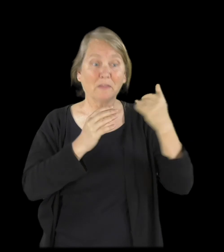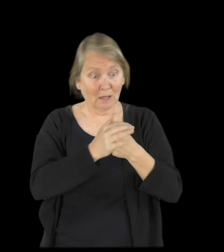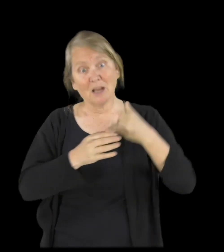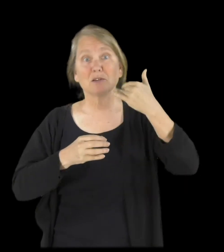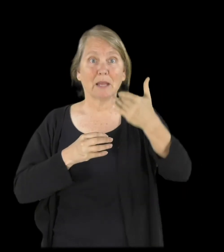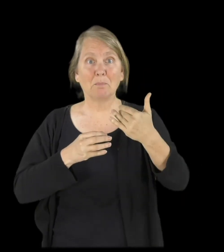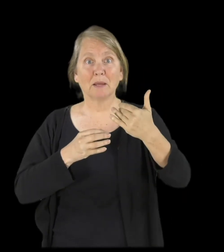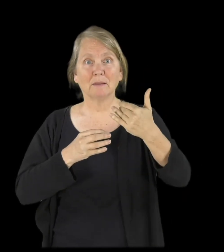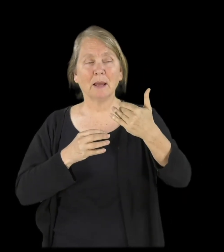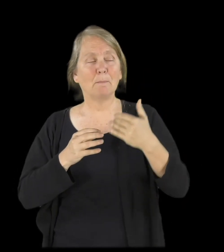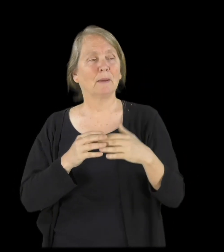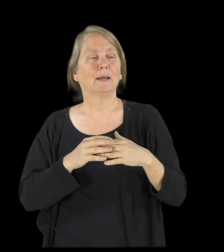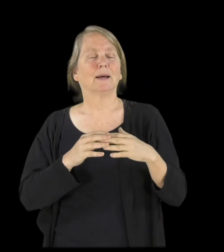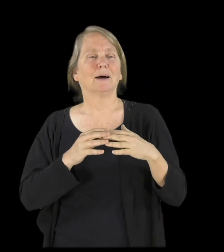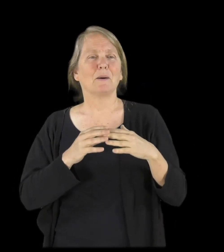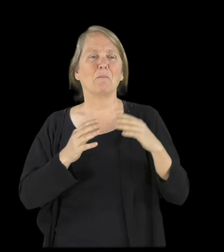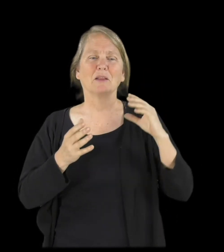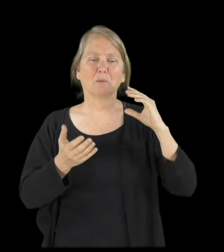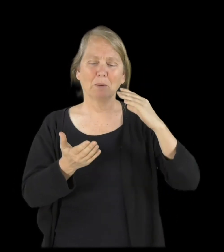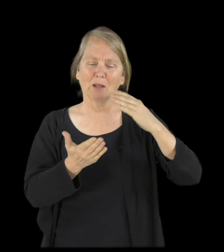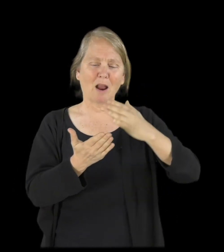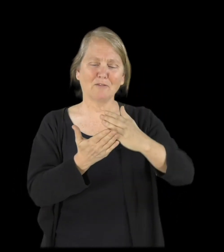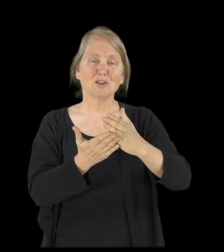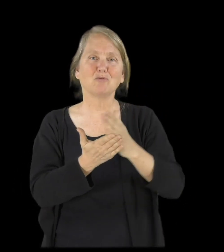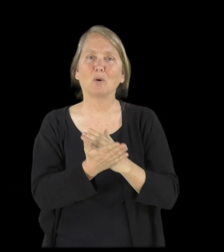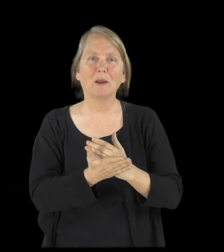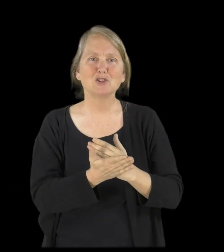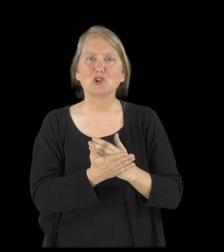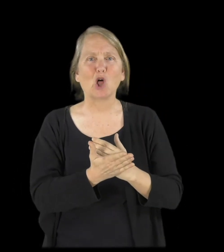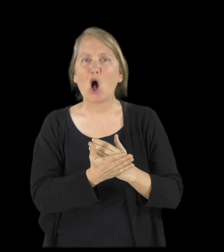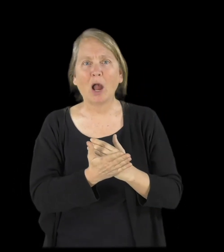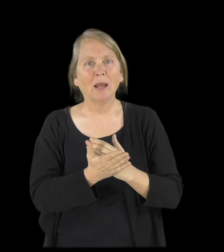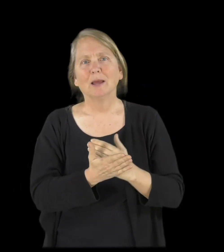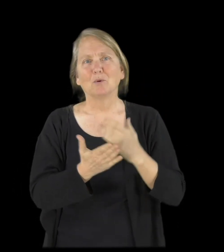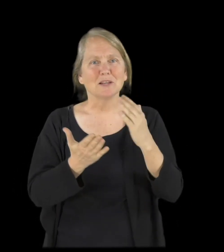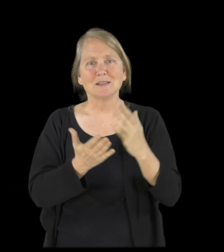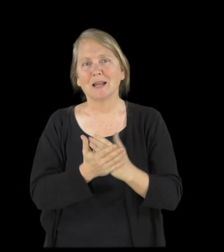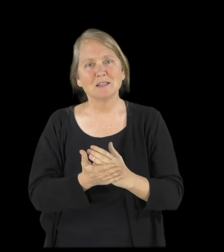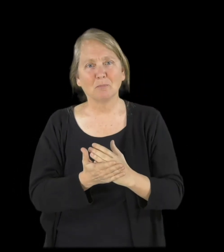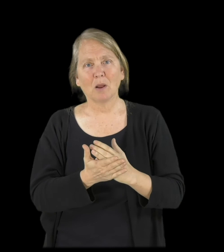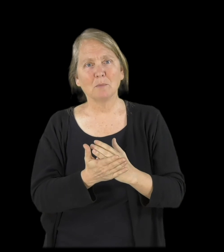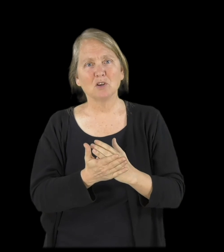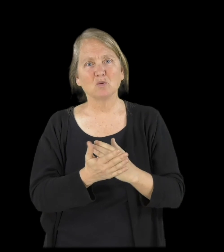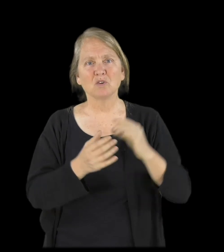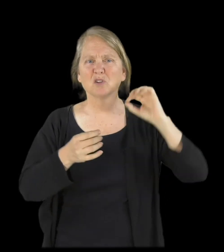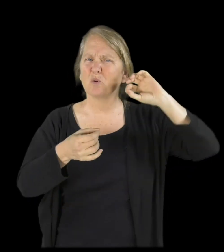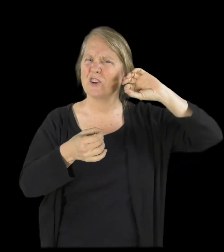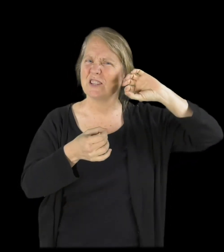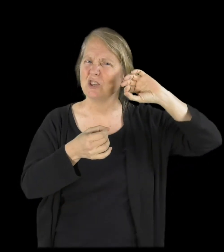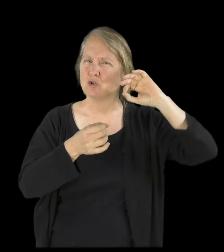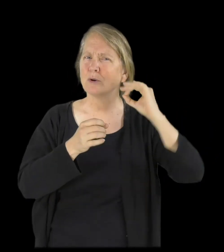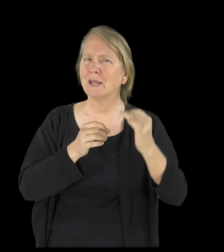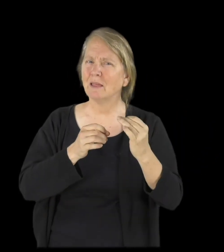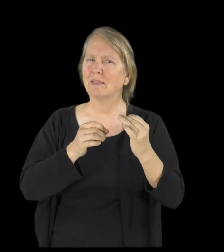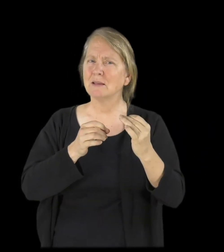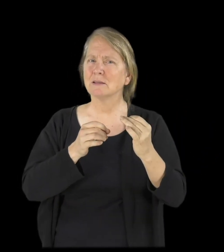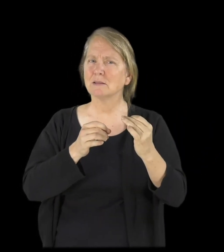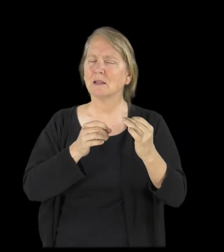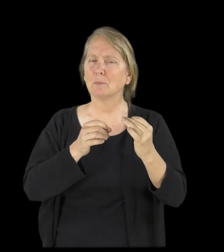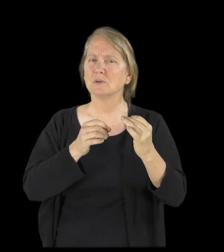lines and then picked it up, but their bibliography is 4 pages long with extensive primary sources where there's an intriguing thesis that they're